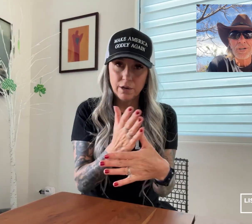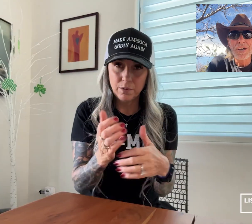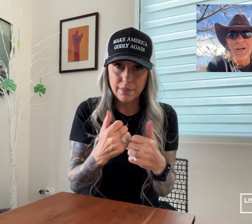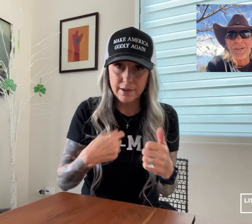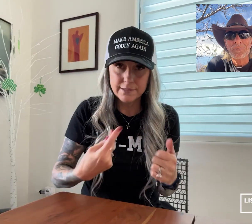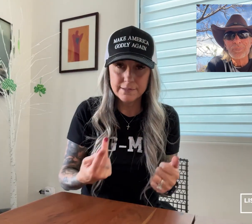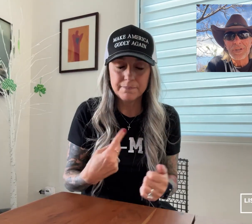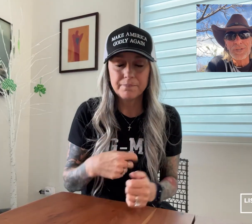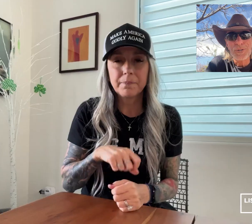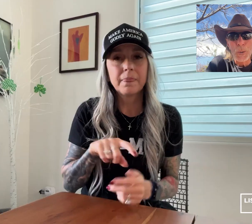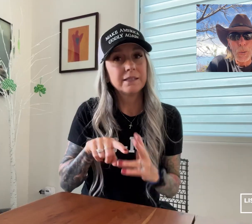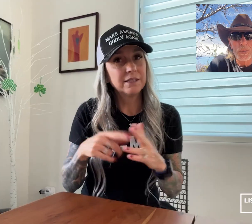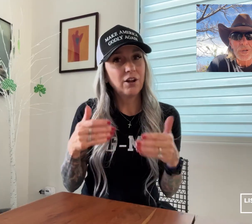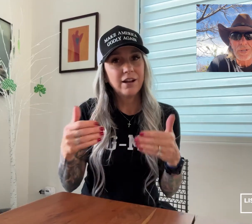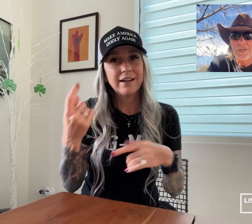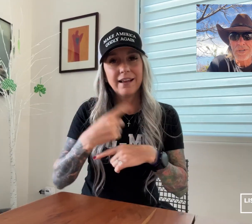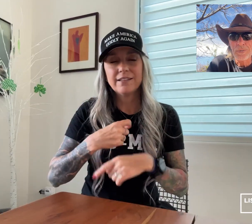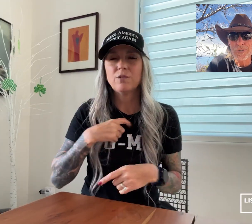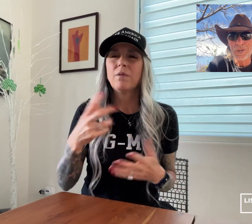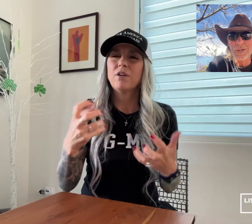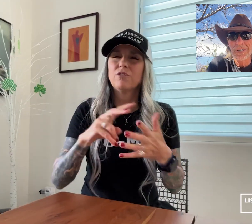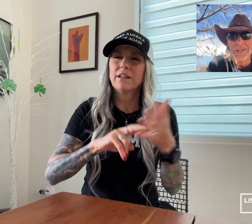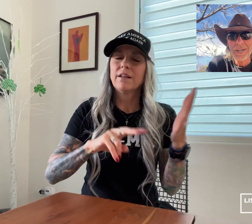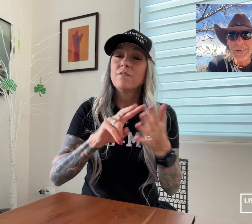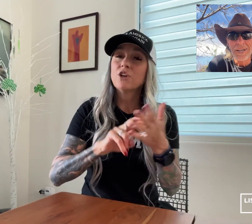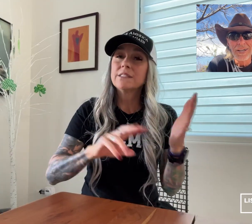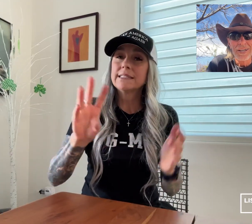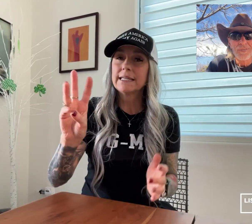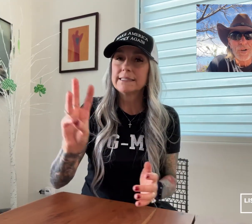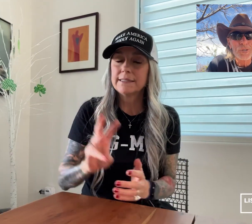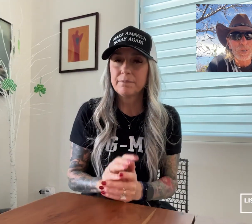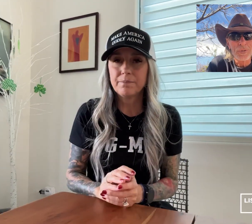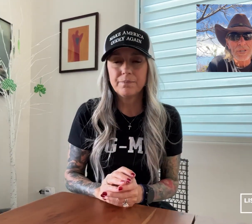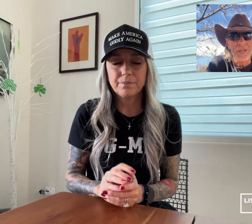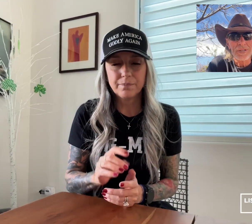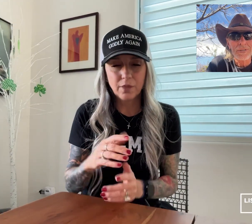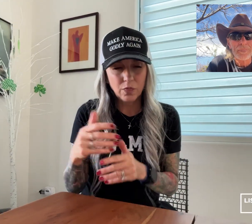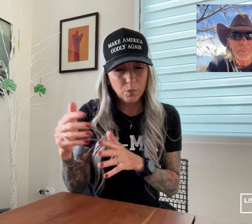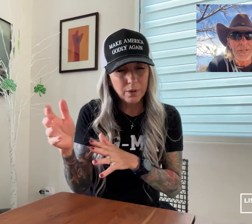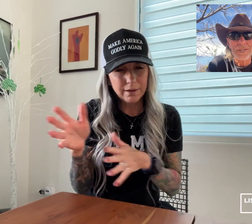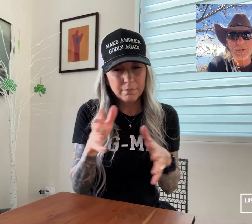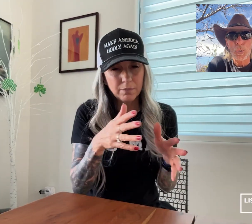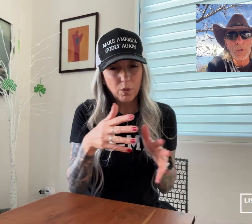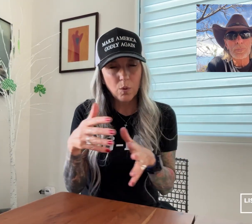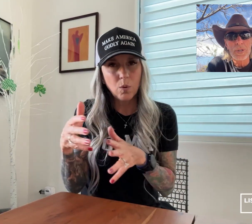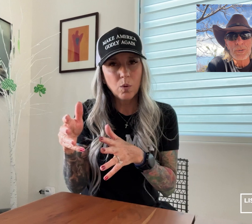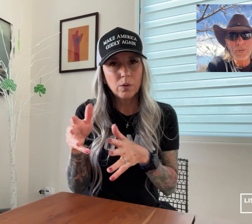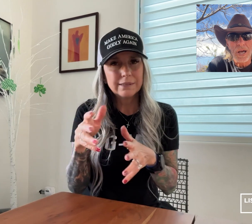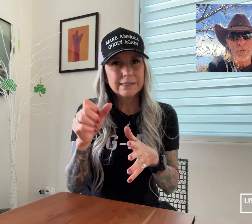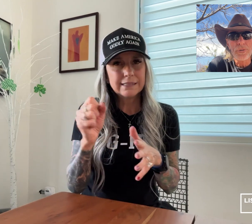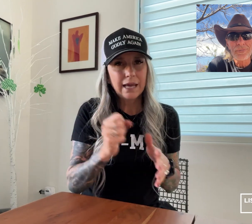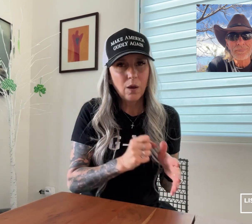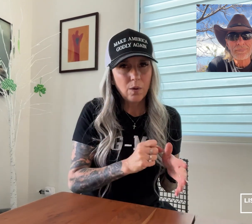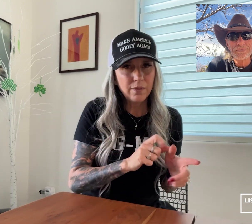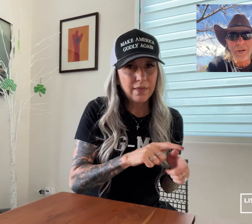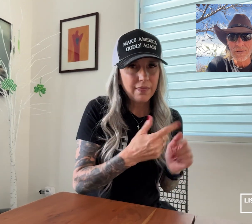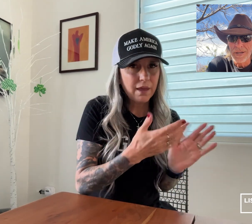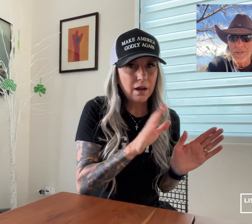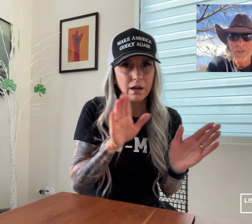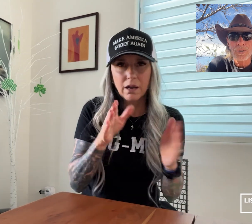day. And so I want to read this scripture to you in verse number 6. It says, "The wind blows south and then turns